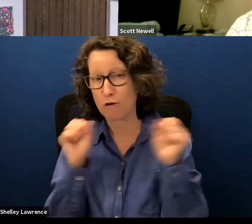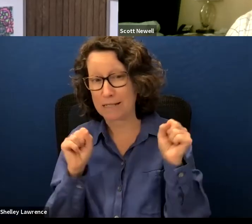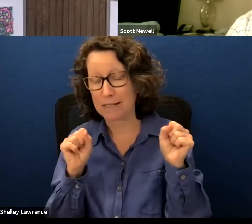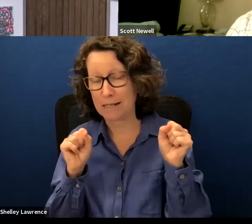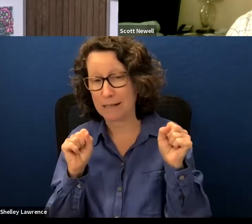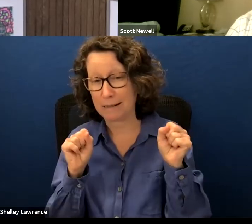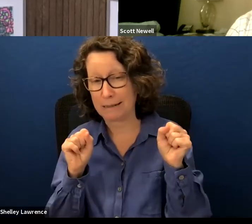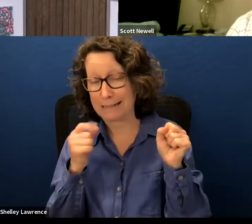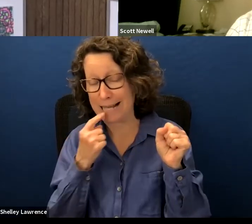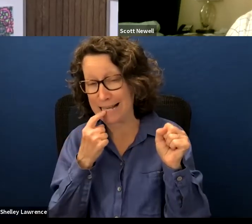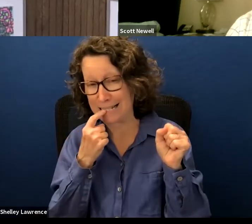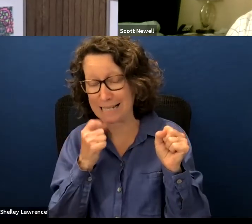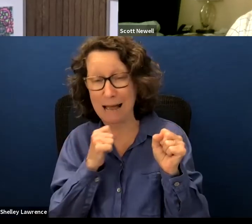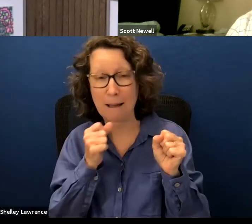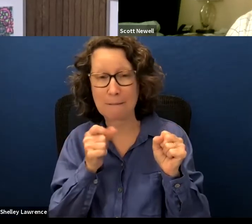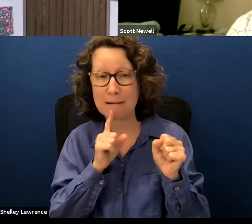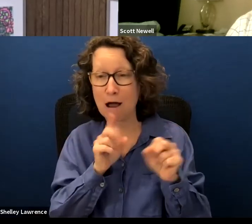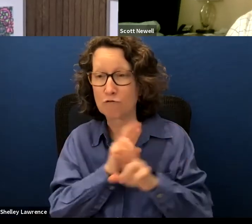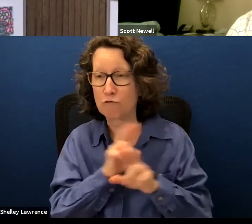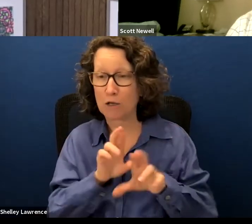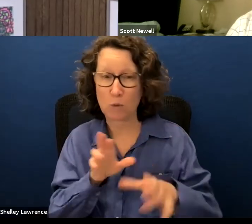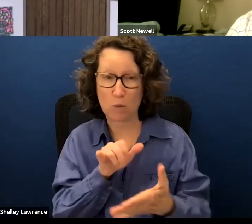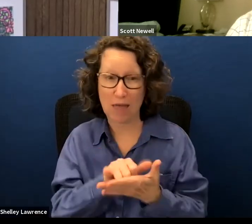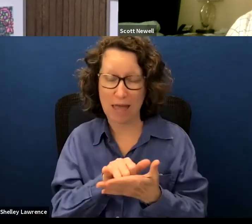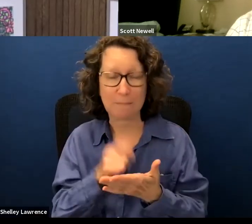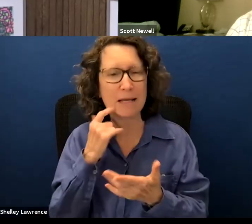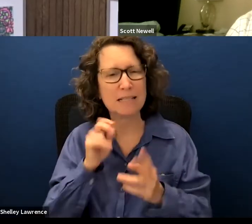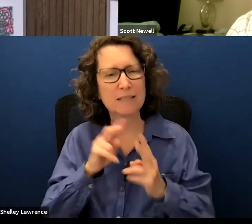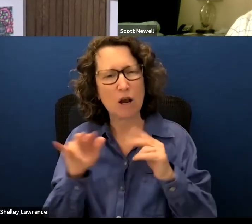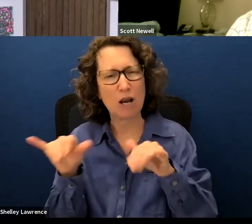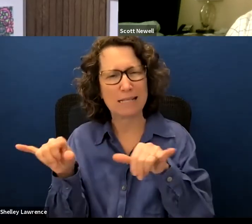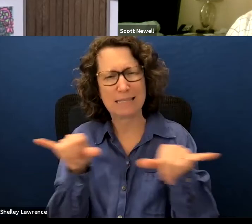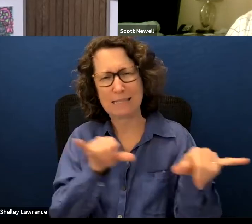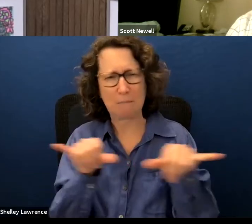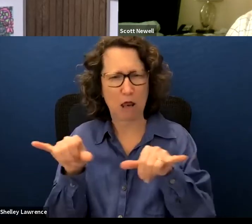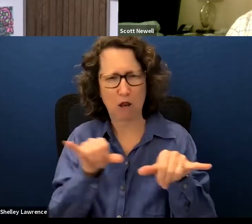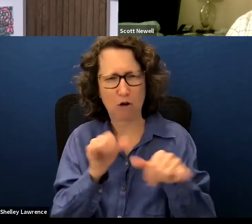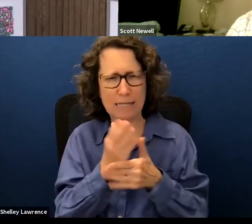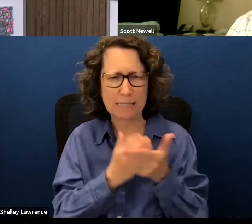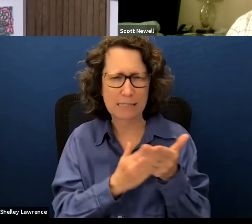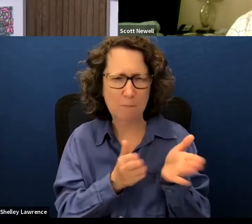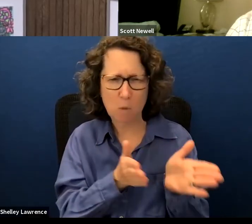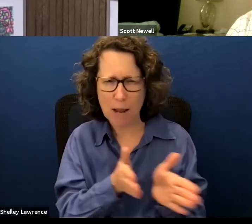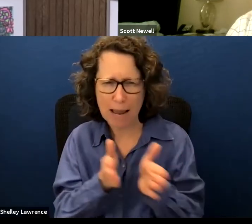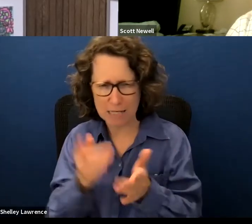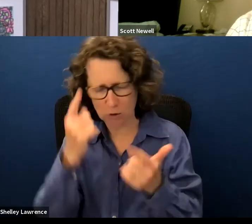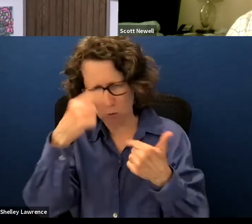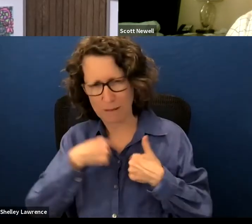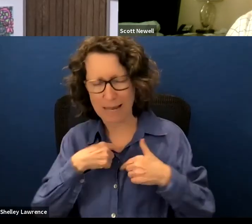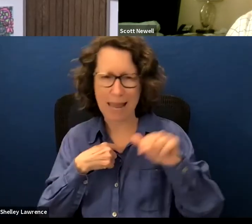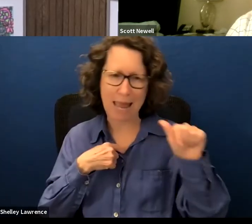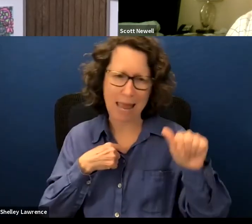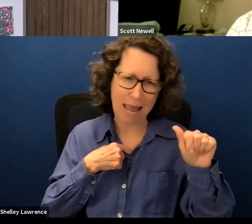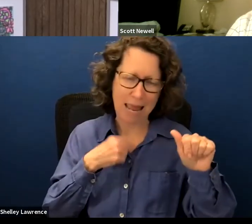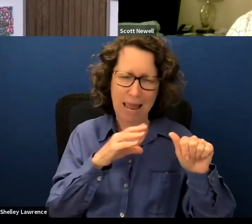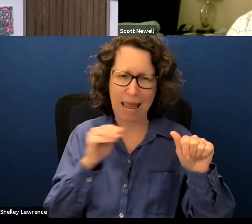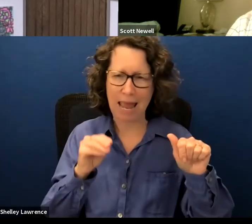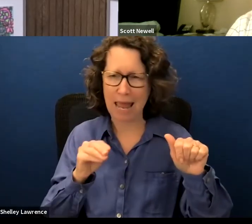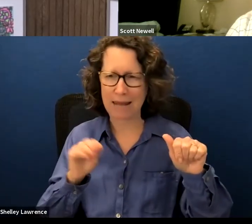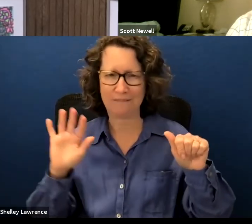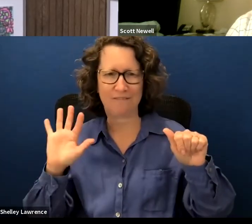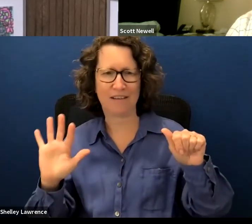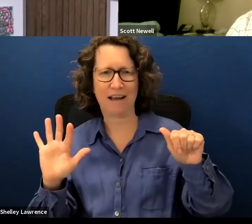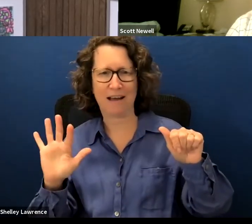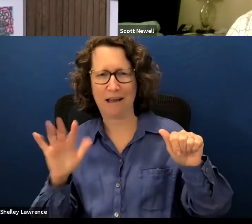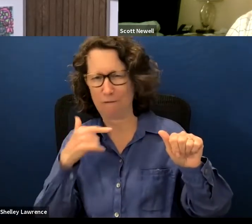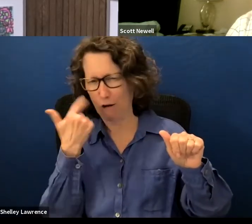Munoz, I'm just not ready to do that in terms of that, because they are very similar in some cases to me, both A and